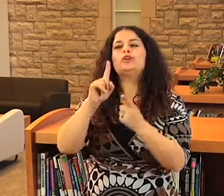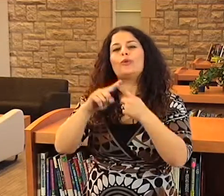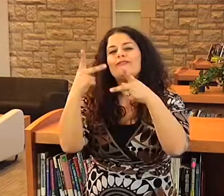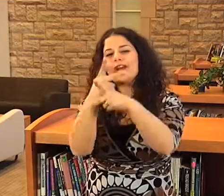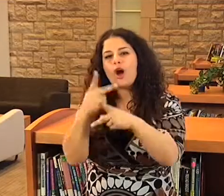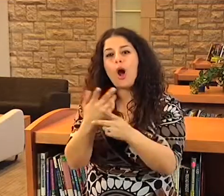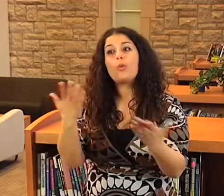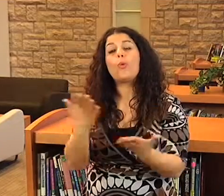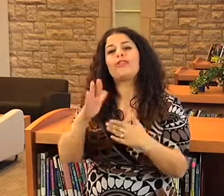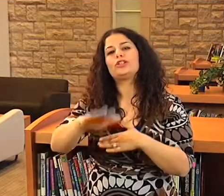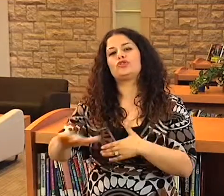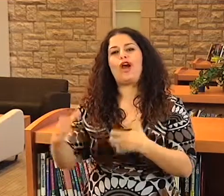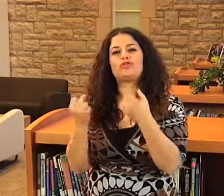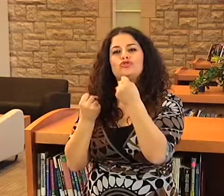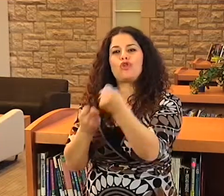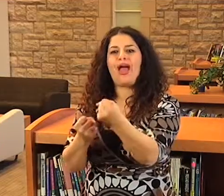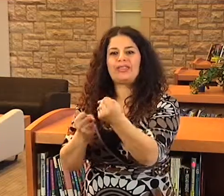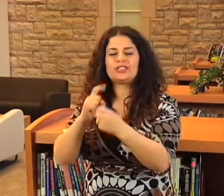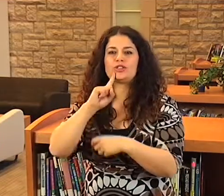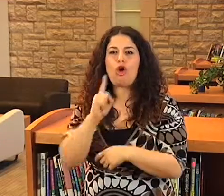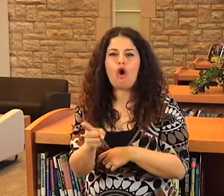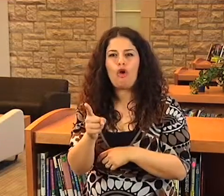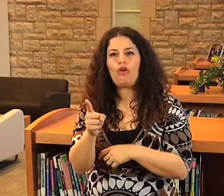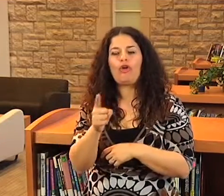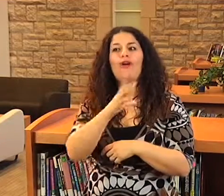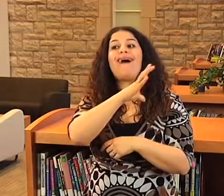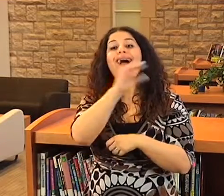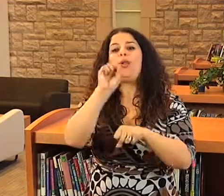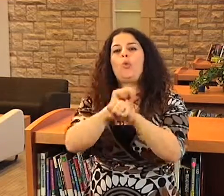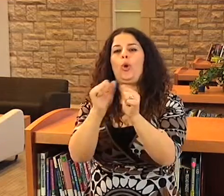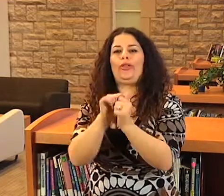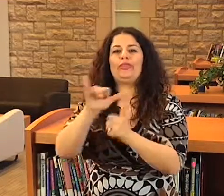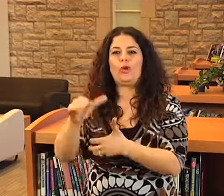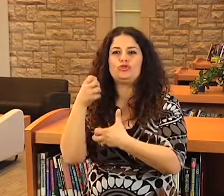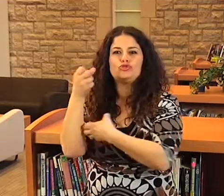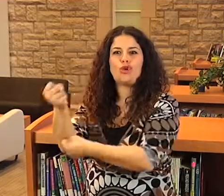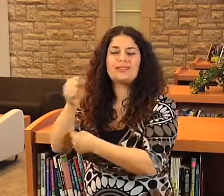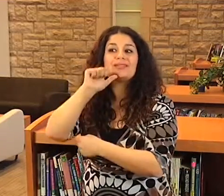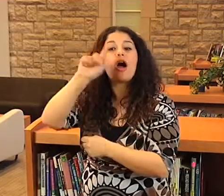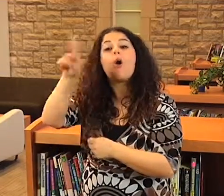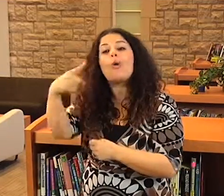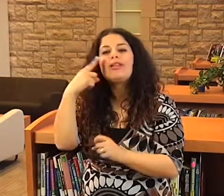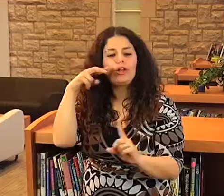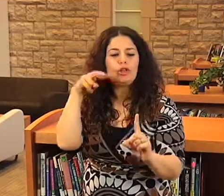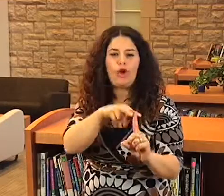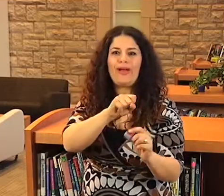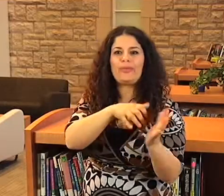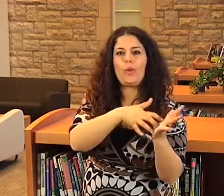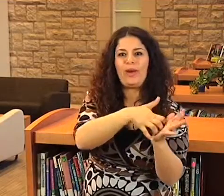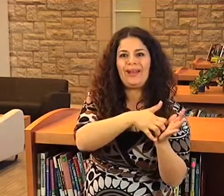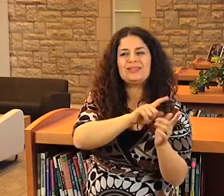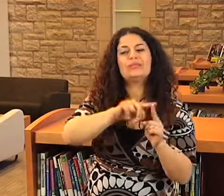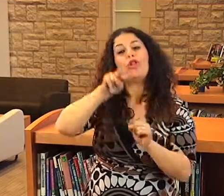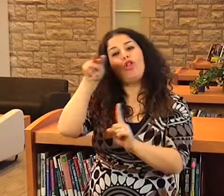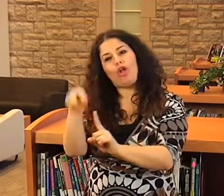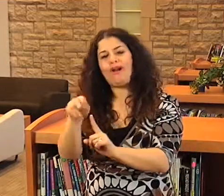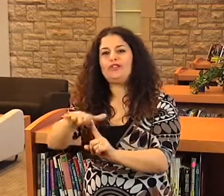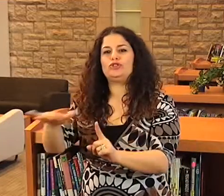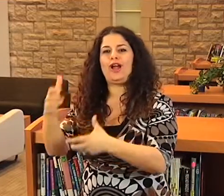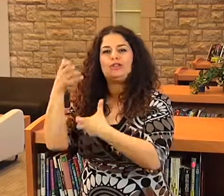discuss with the parents too. Figure out what the child's strengths are and work within those strengths. Don't only look at their weak areas, but